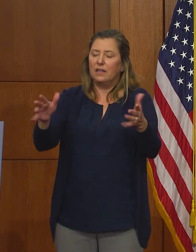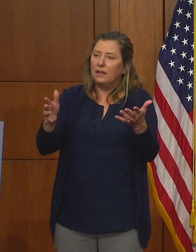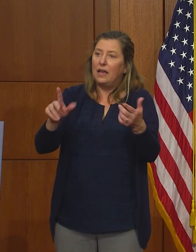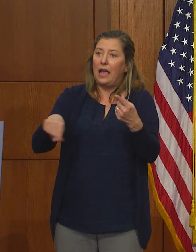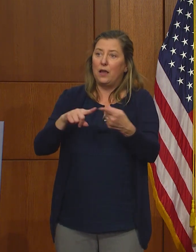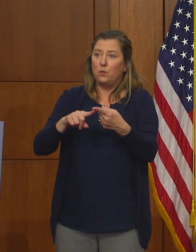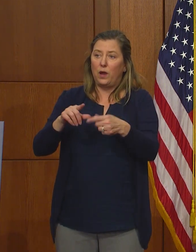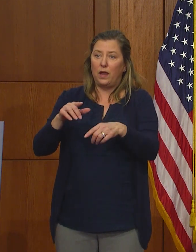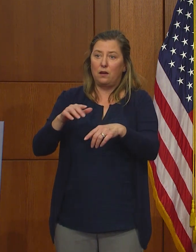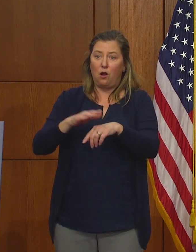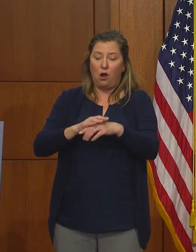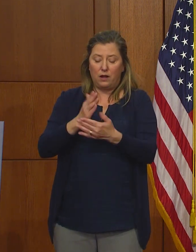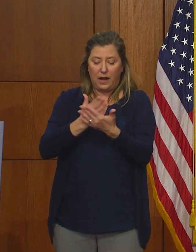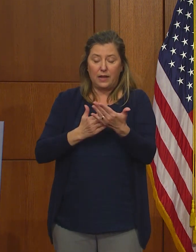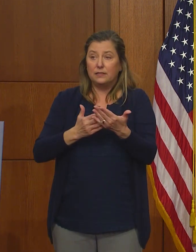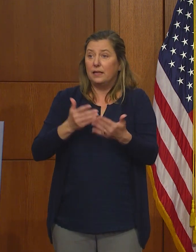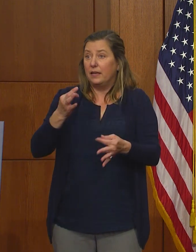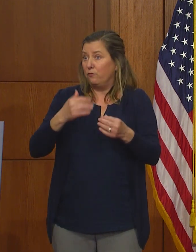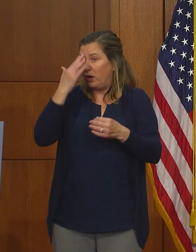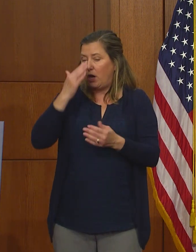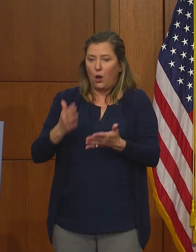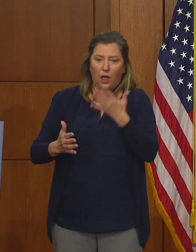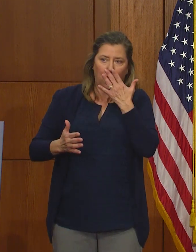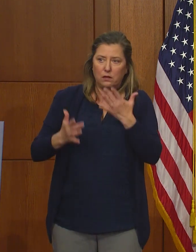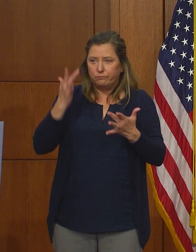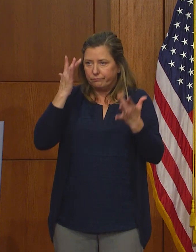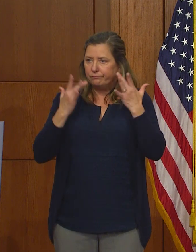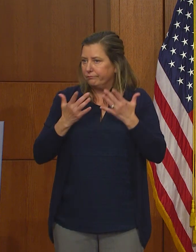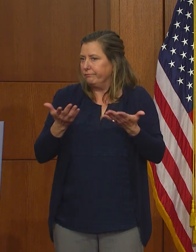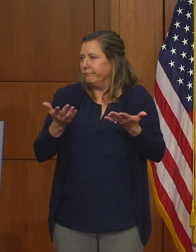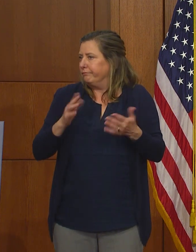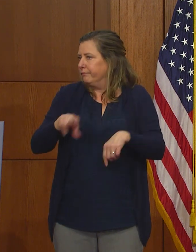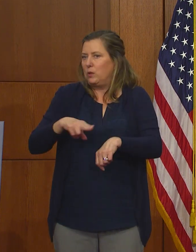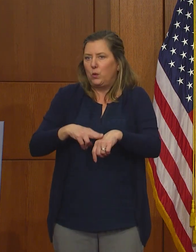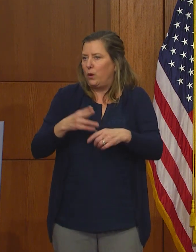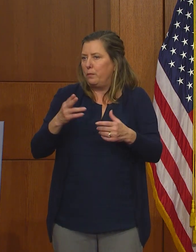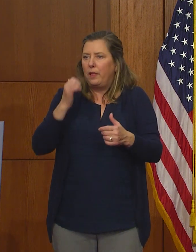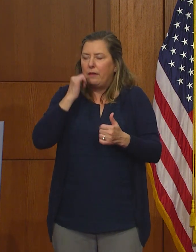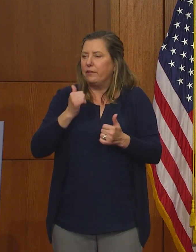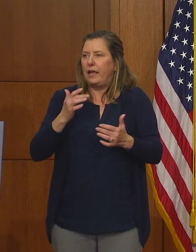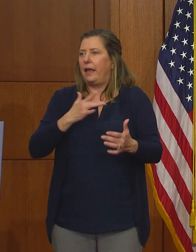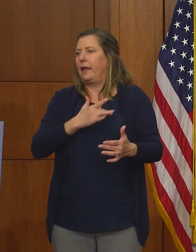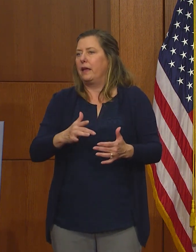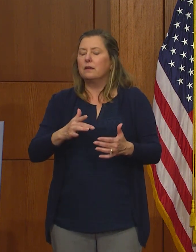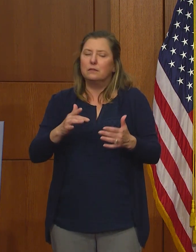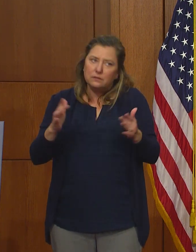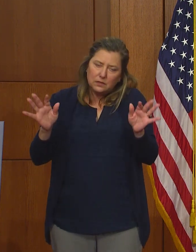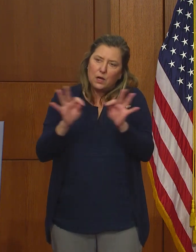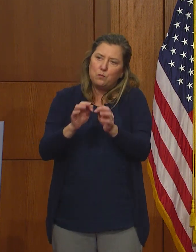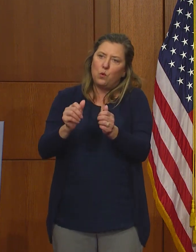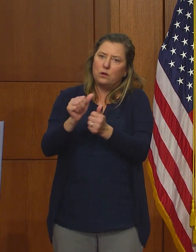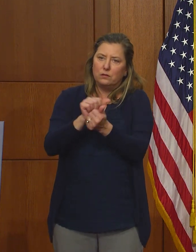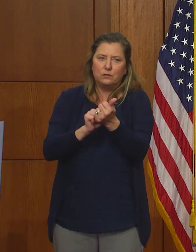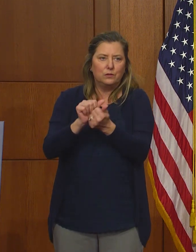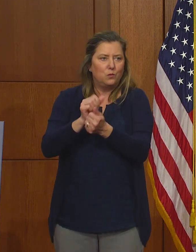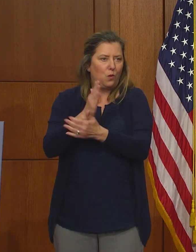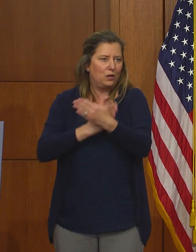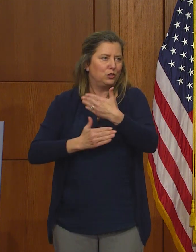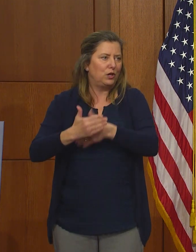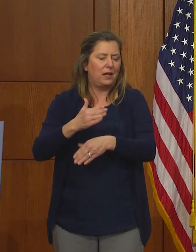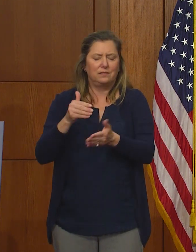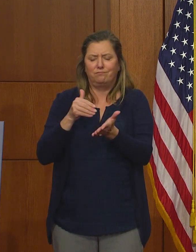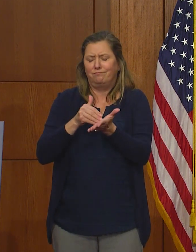on our hands, and then we all, whether we know it or not, bring our hands to our face numerous times a day. But wash your hands